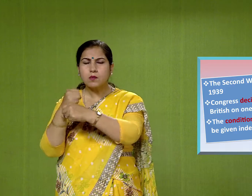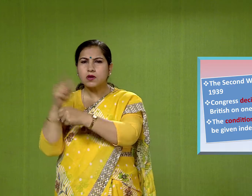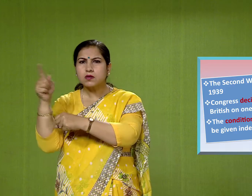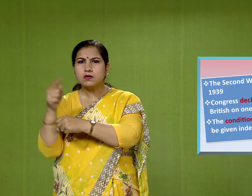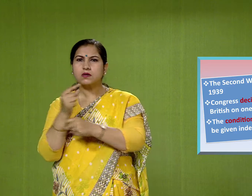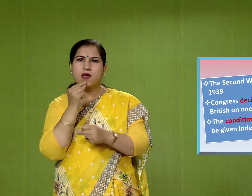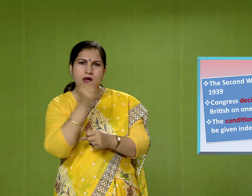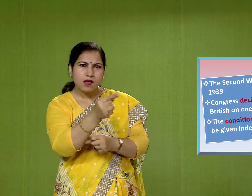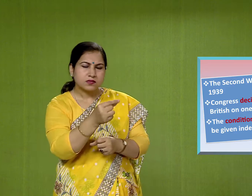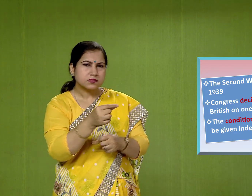Party.